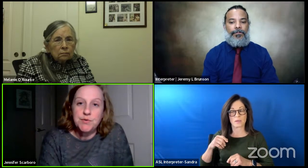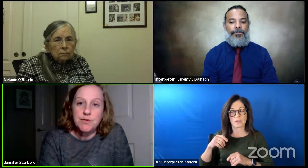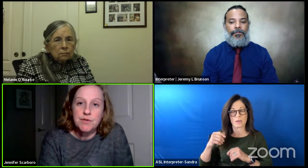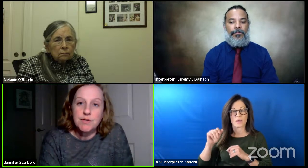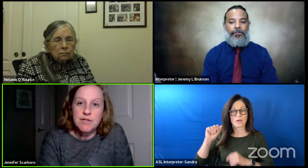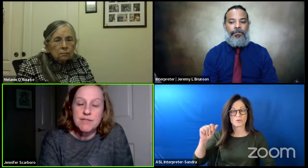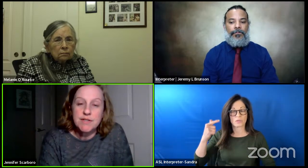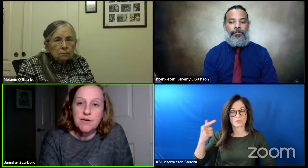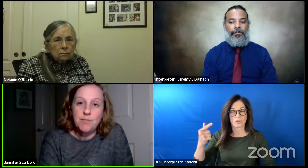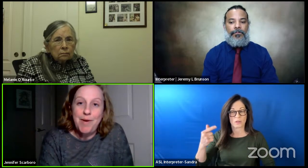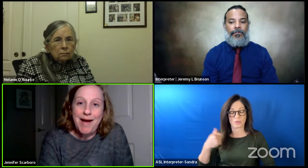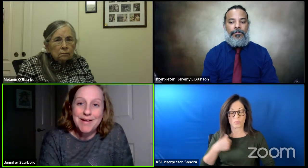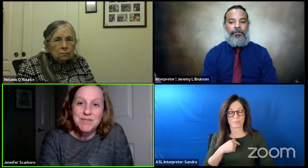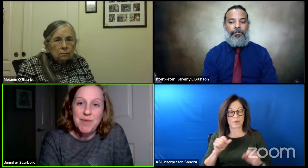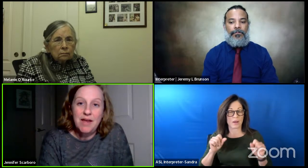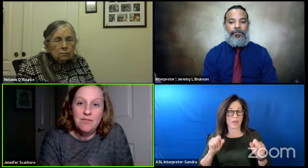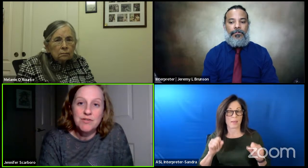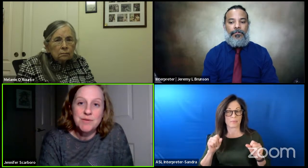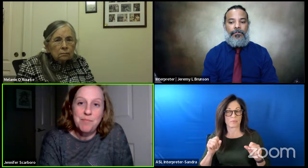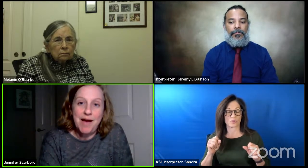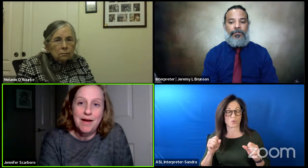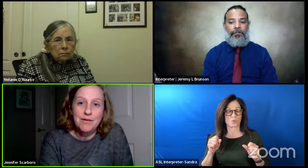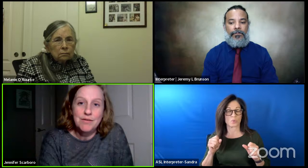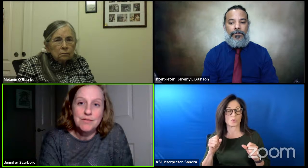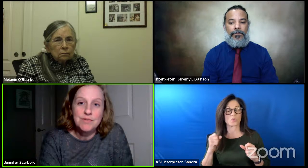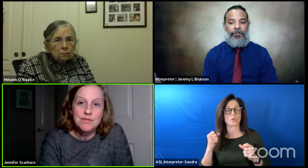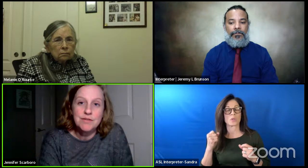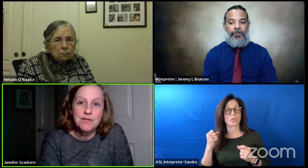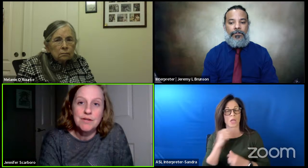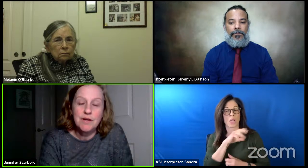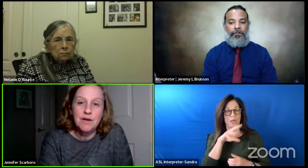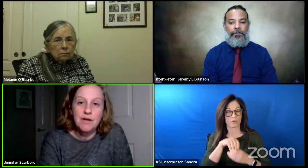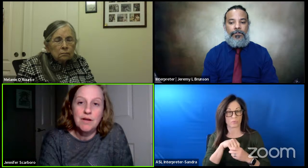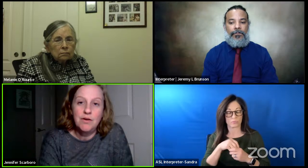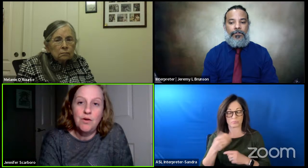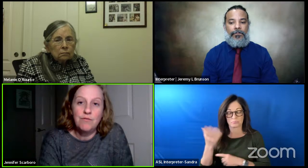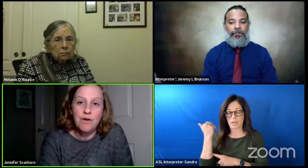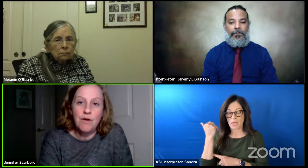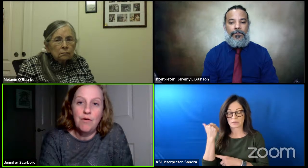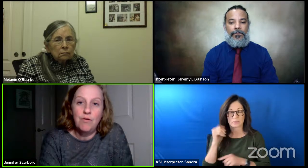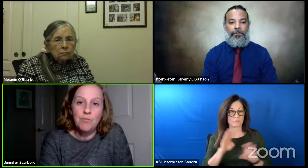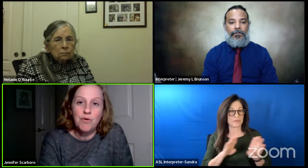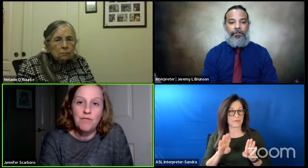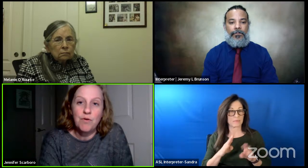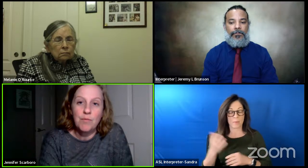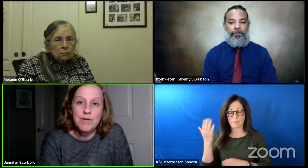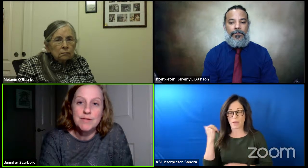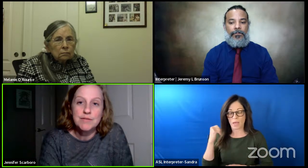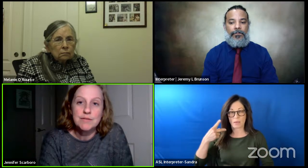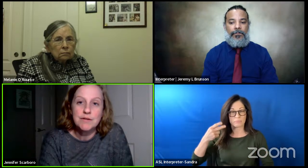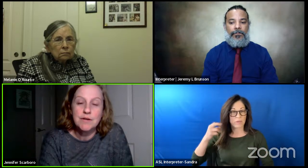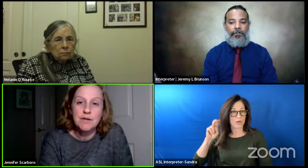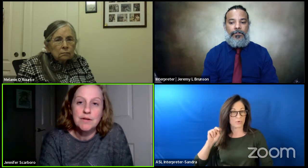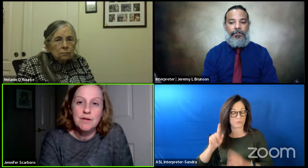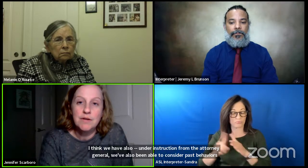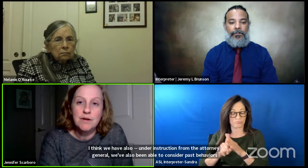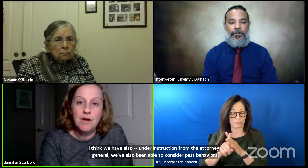to consider past behaviors and patterns and overall